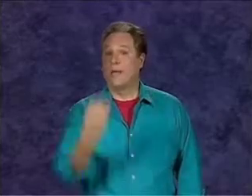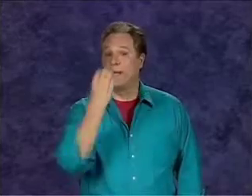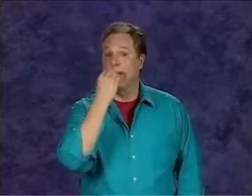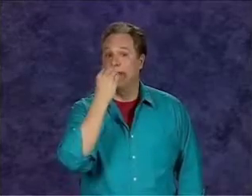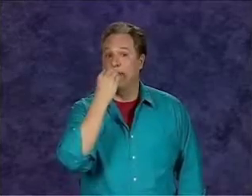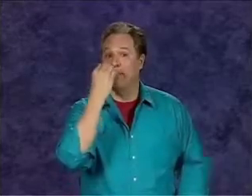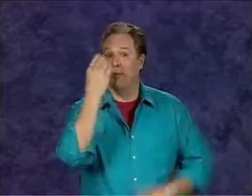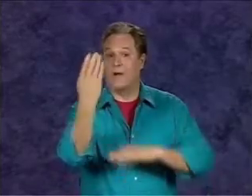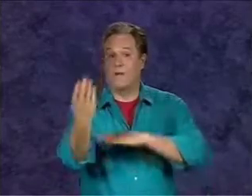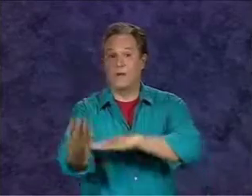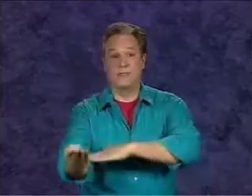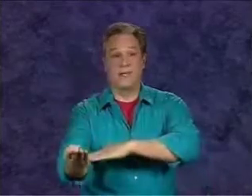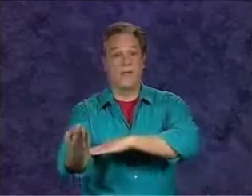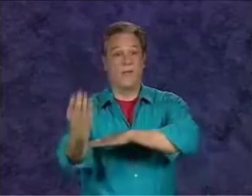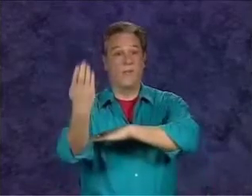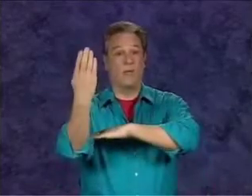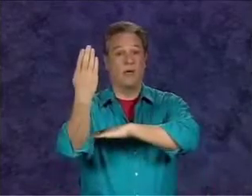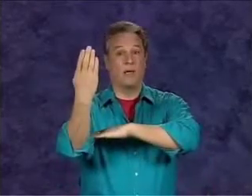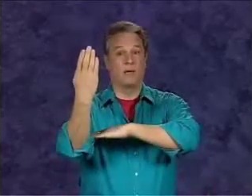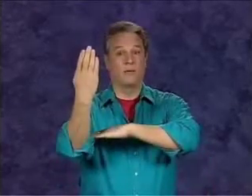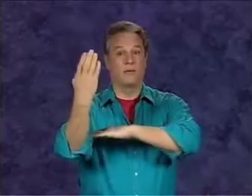We eat breakfast in the morning.